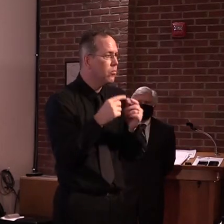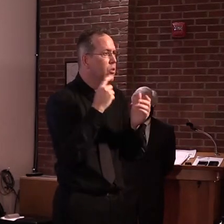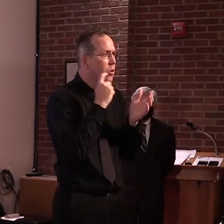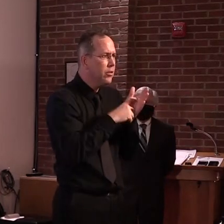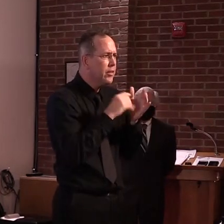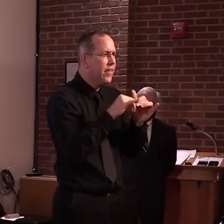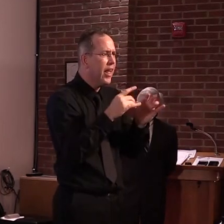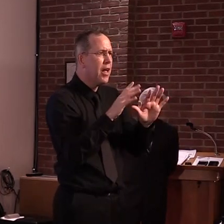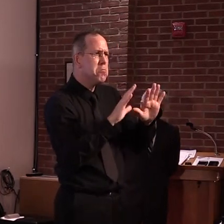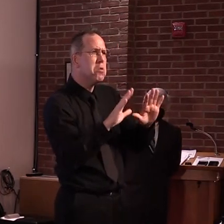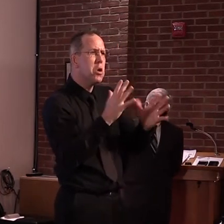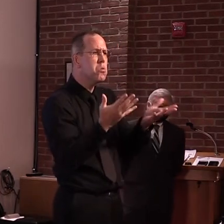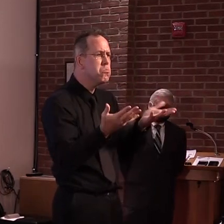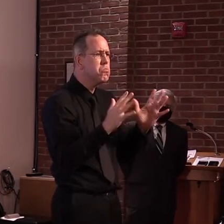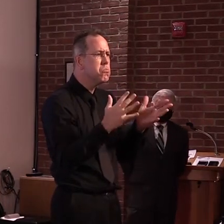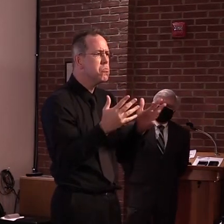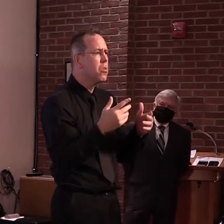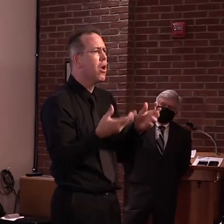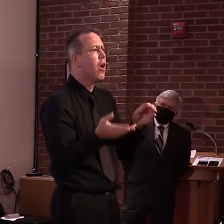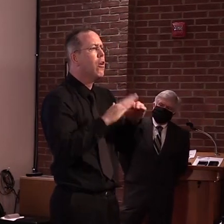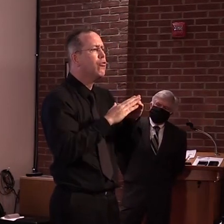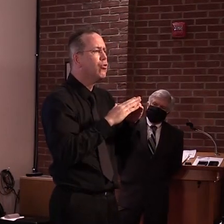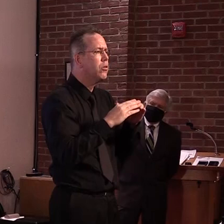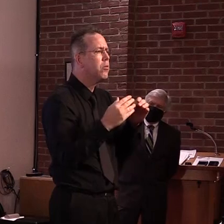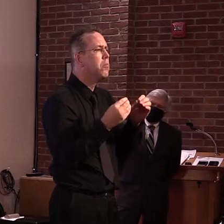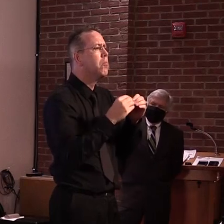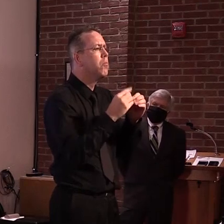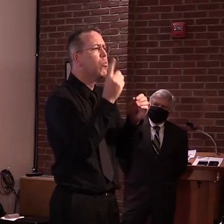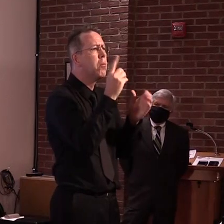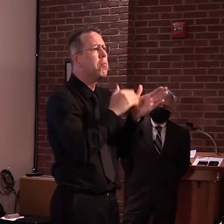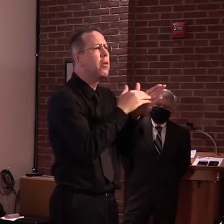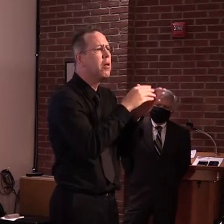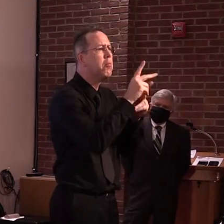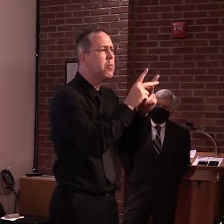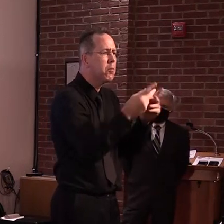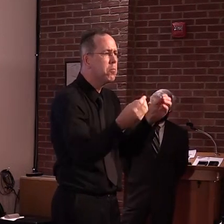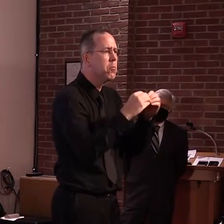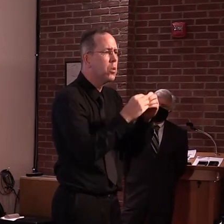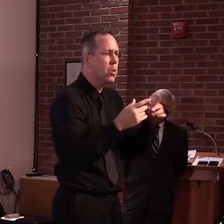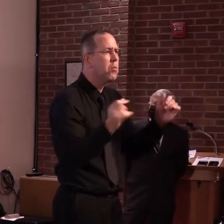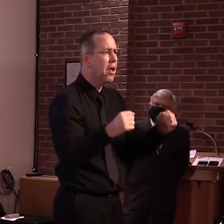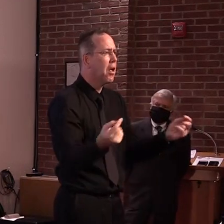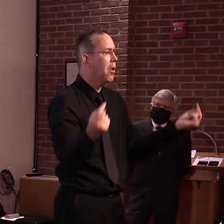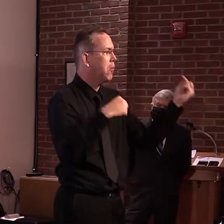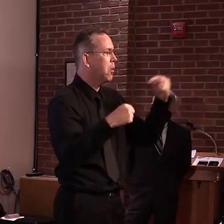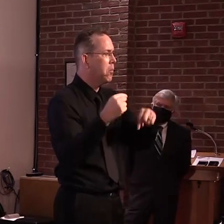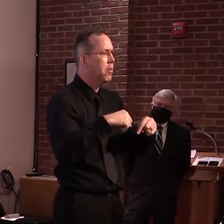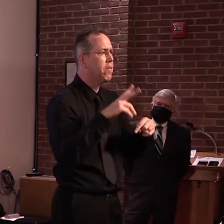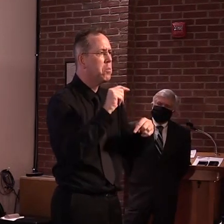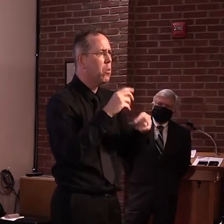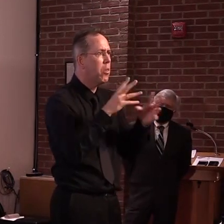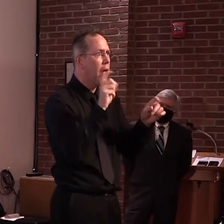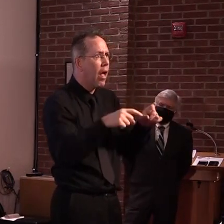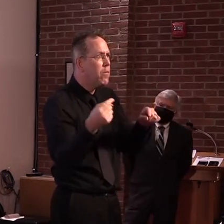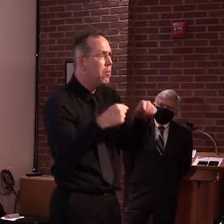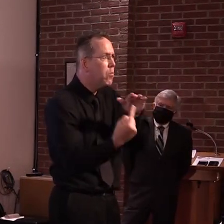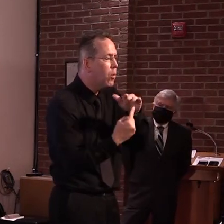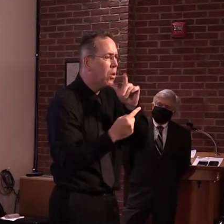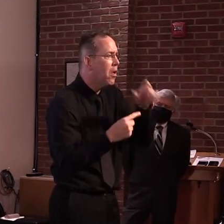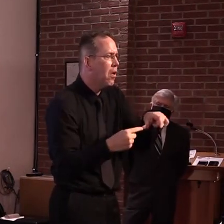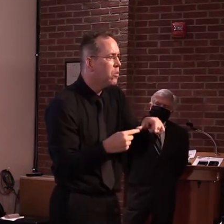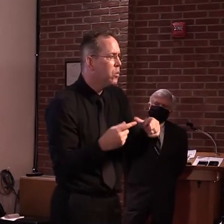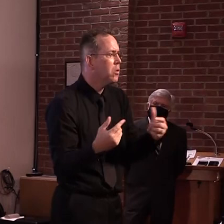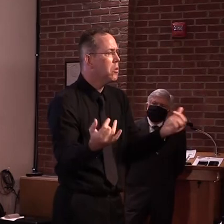who can travel to Vermont without quarantine restrictions. Again, there are now 62 counties with 4.6